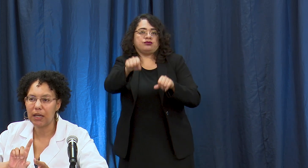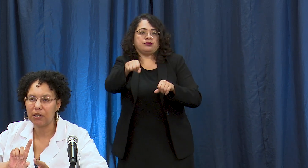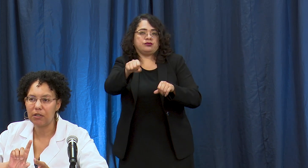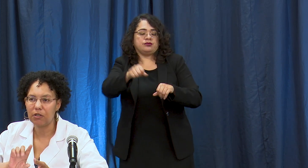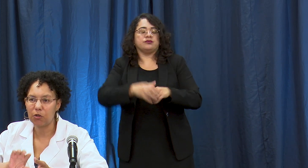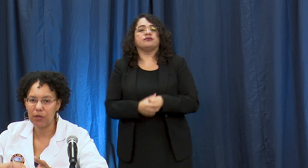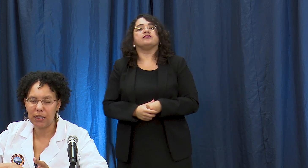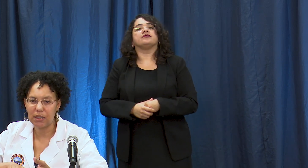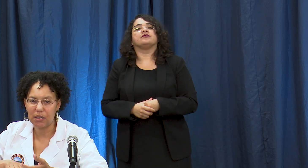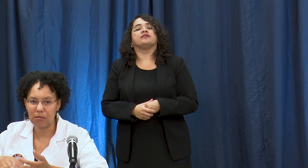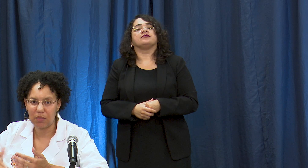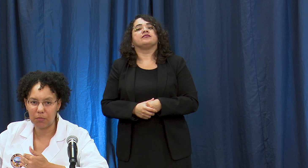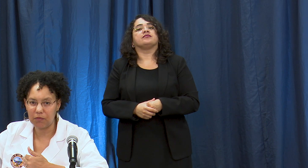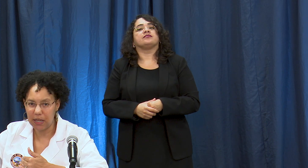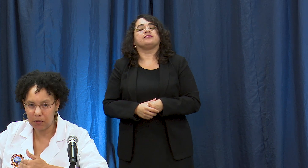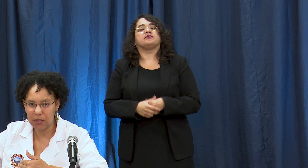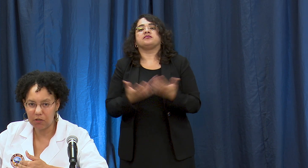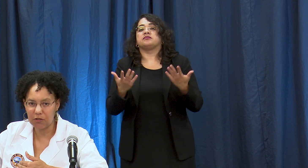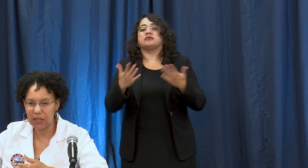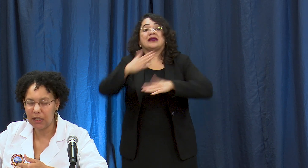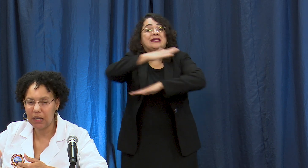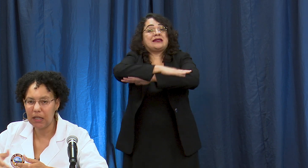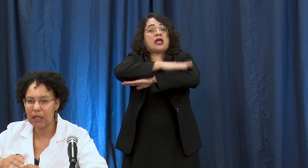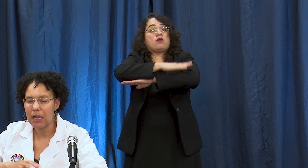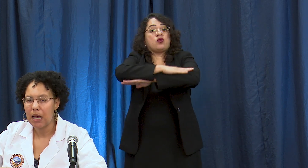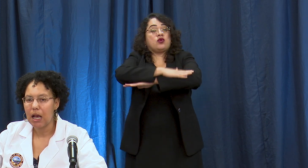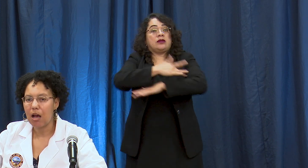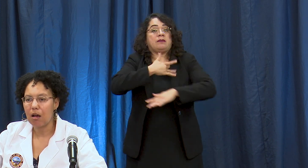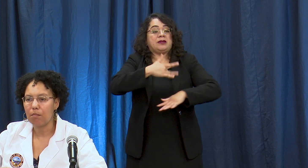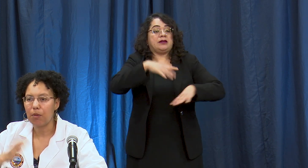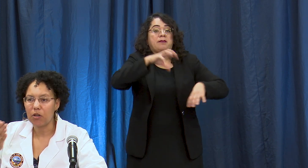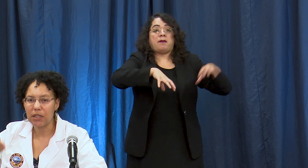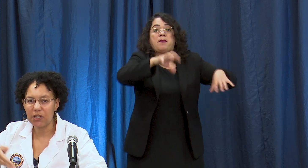including a decreased number of tables that you're seating,